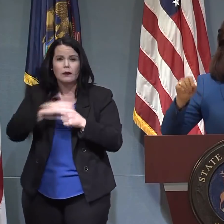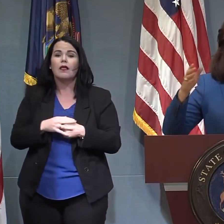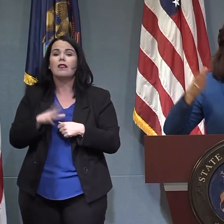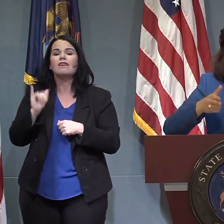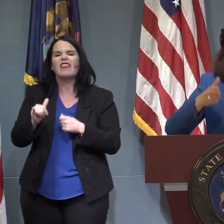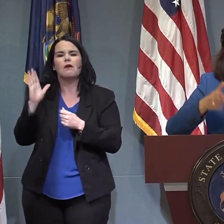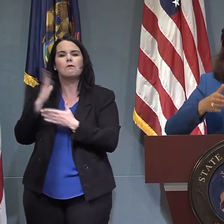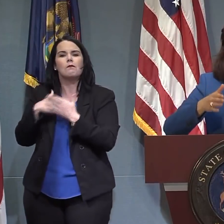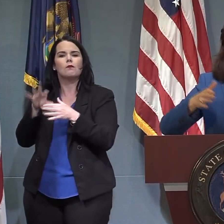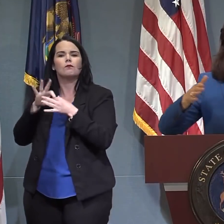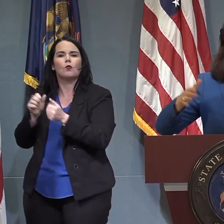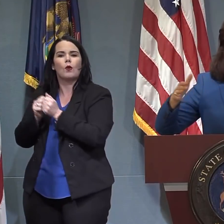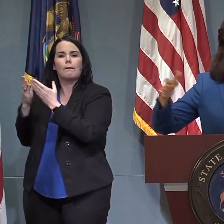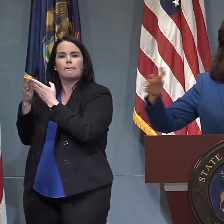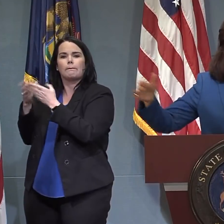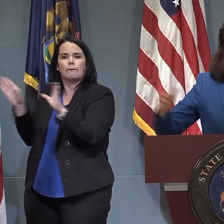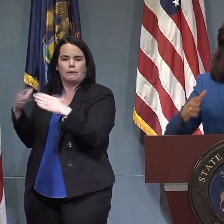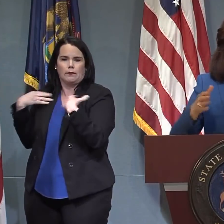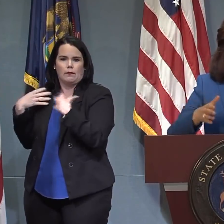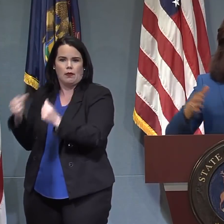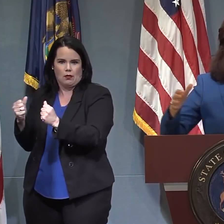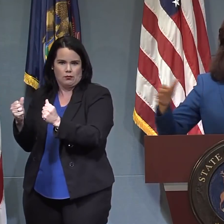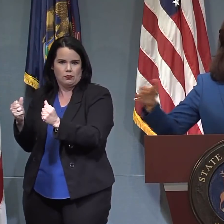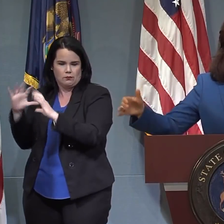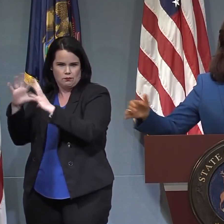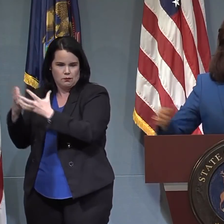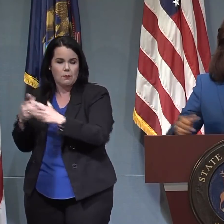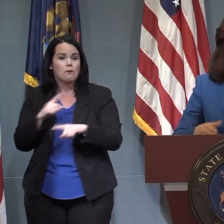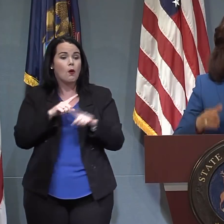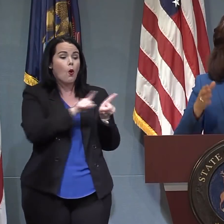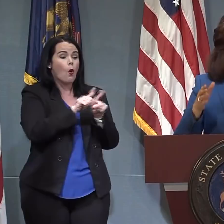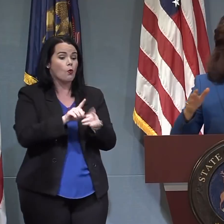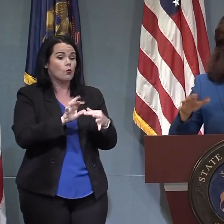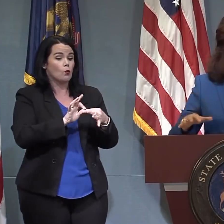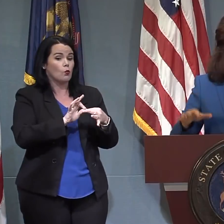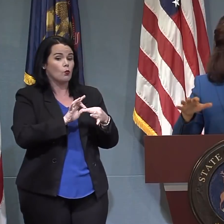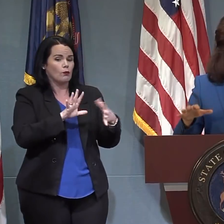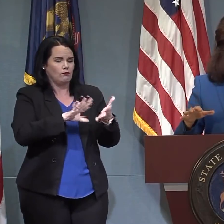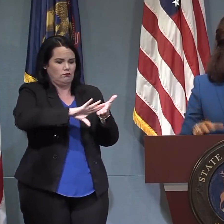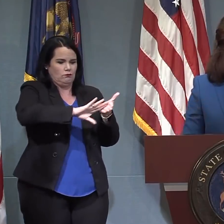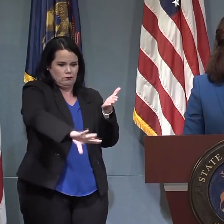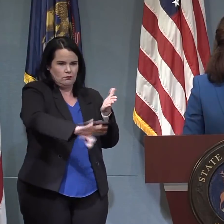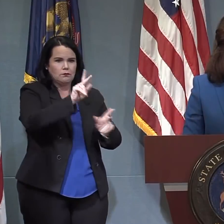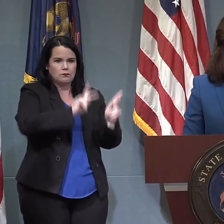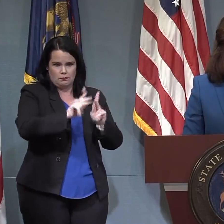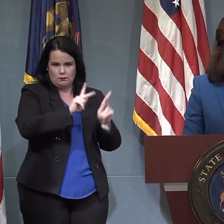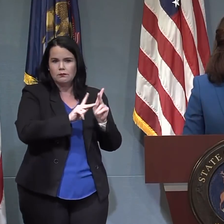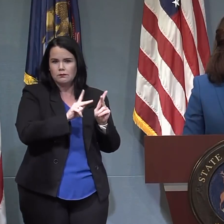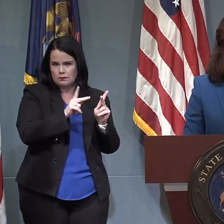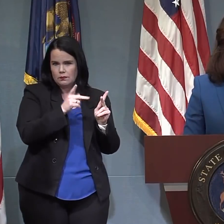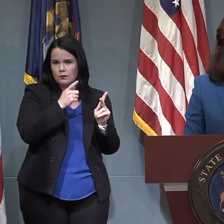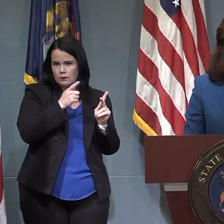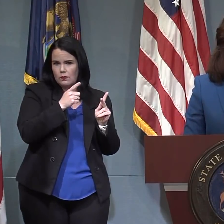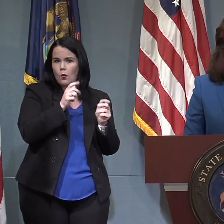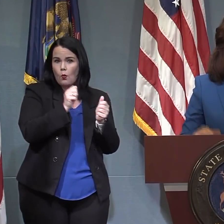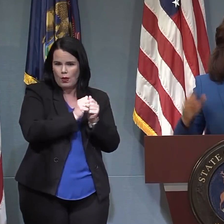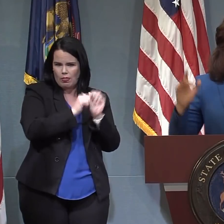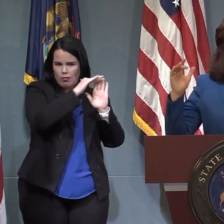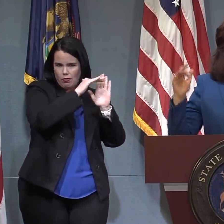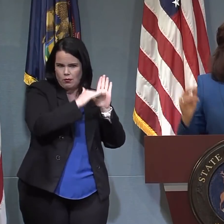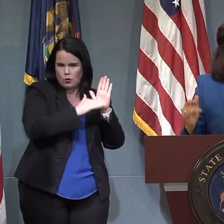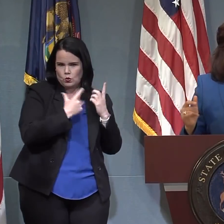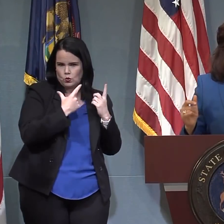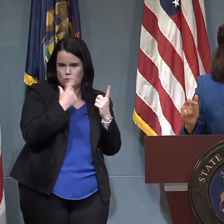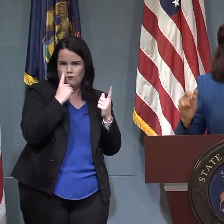releasing the least risky to most risky sectors with protocols is in combination, and that's how we're proceeding. So